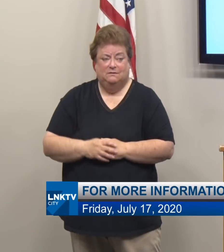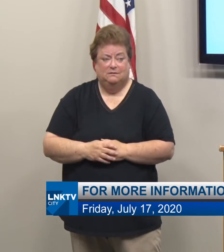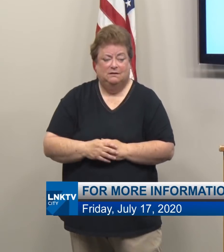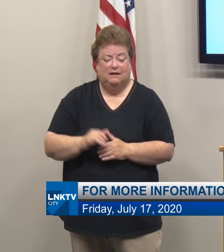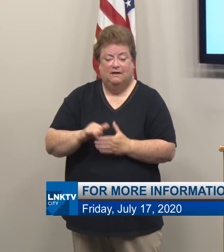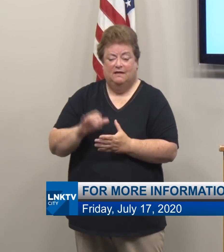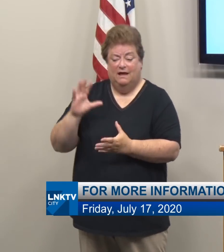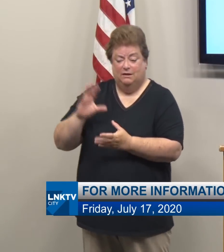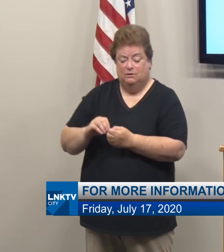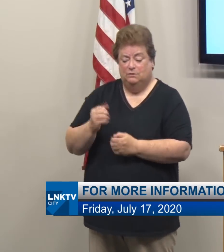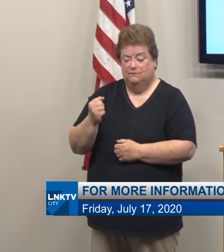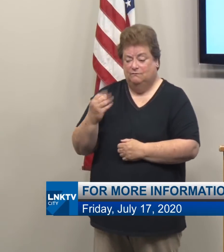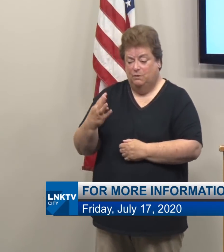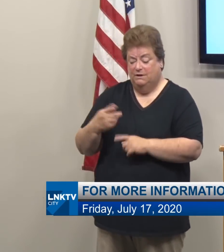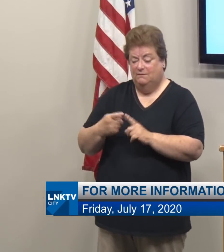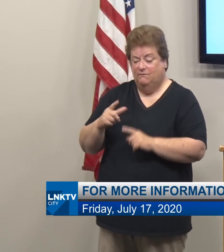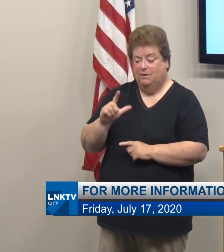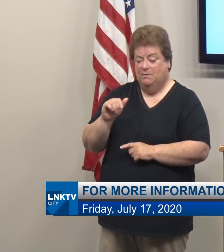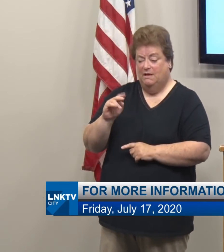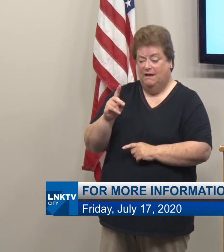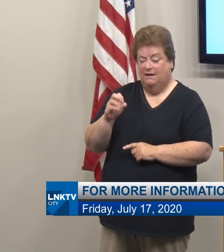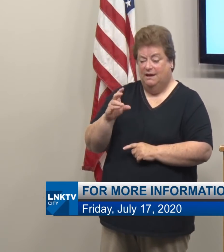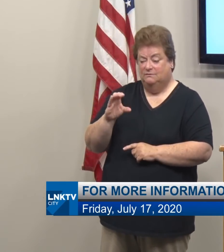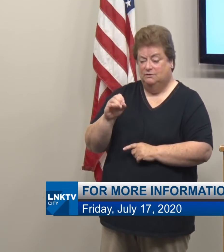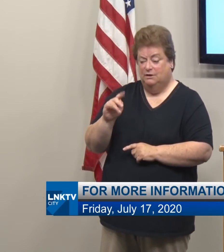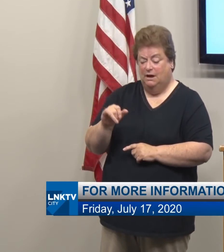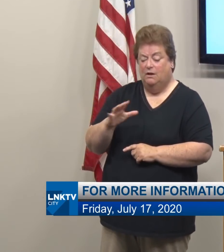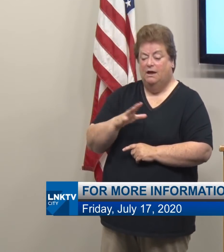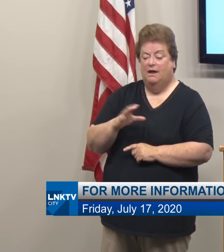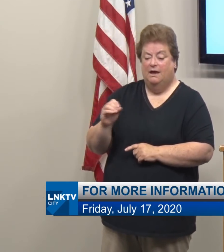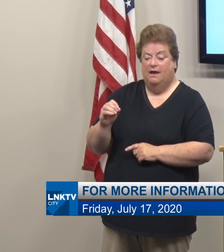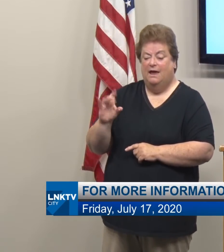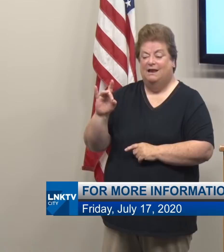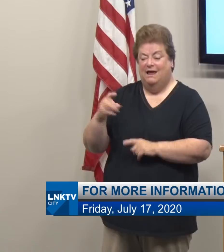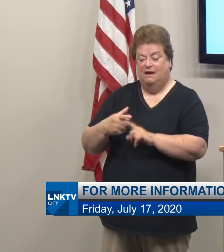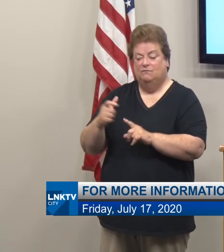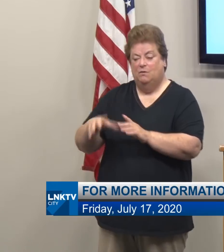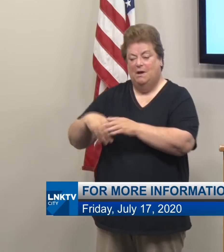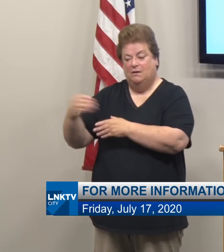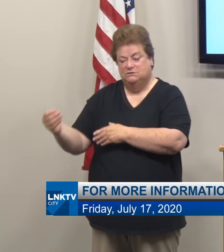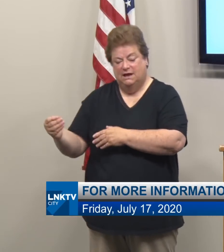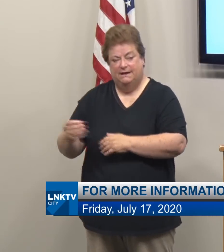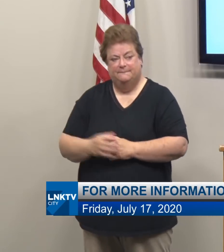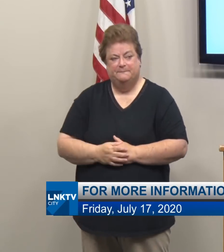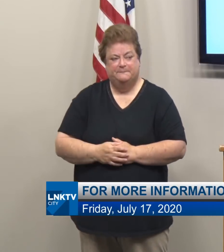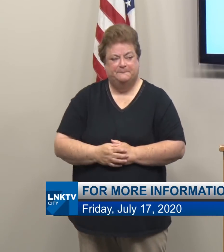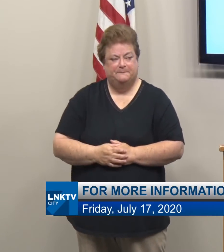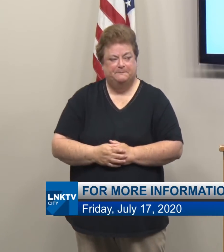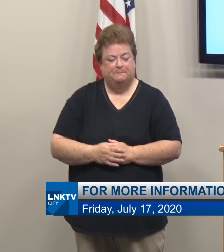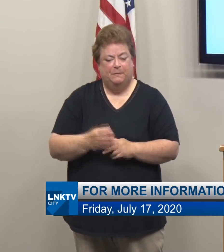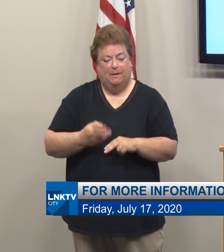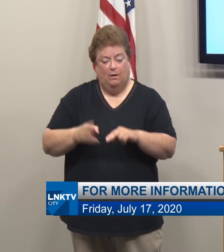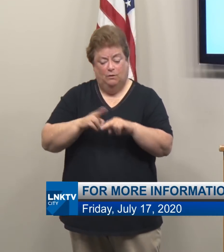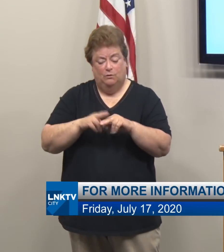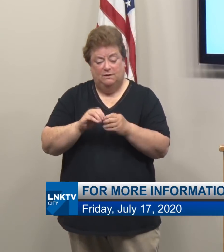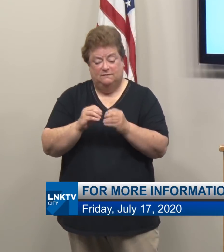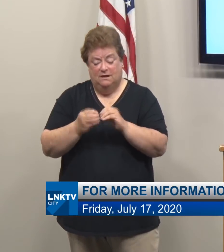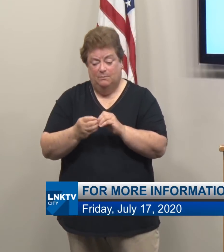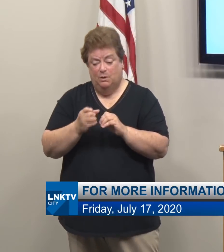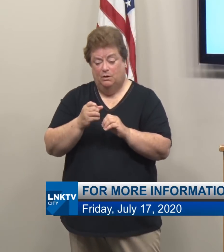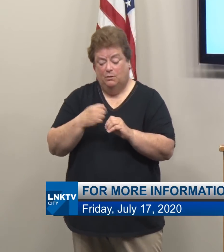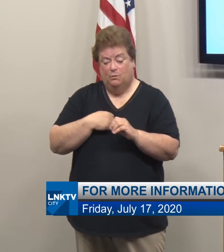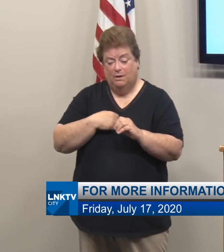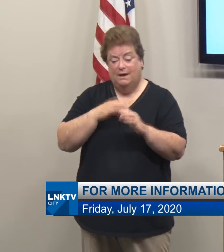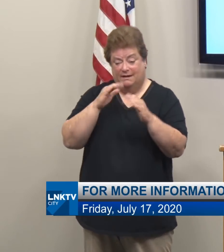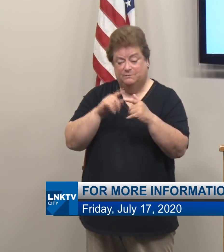That includes 14 Lancaster County residents and 8 from other communities. With an increase in the number of overall cases, we